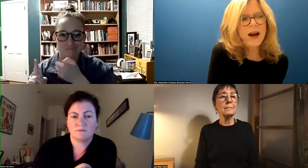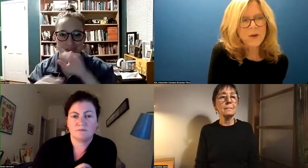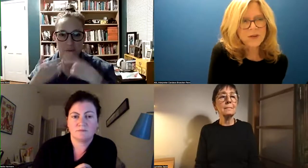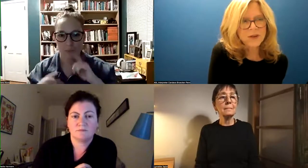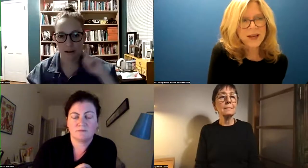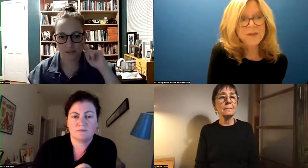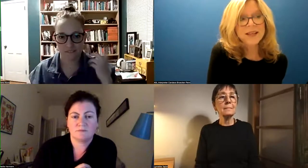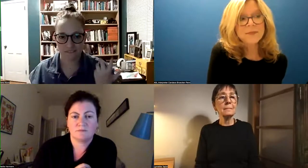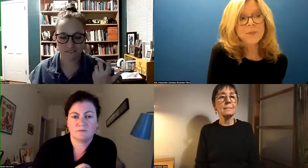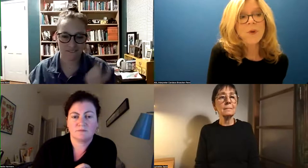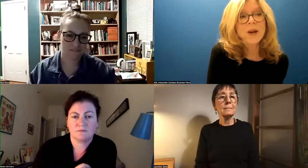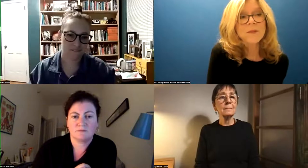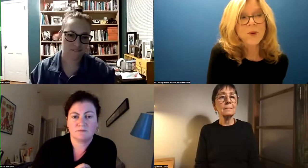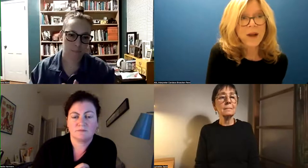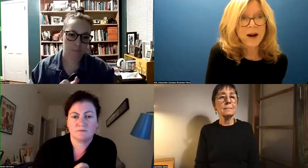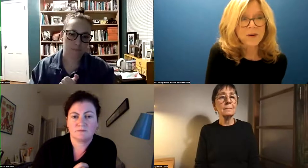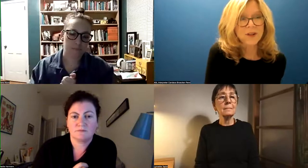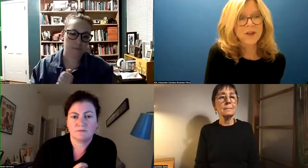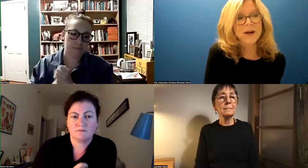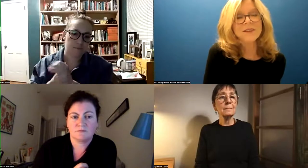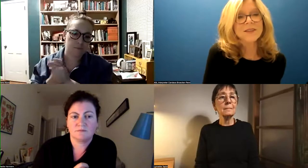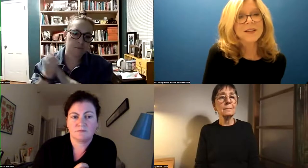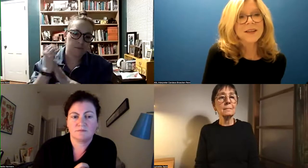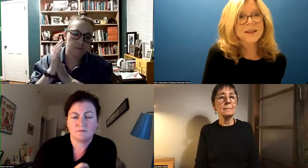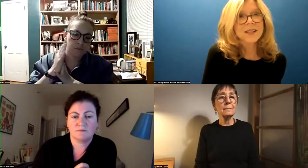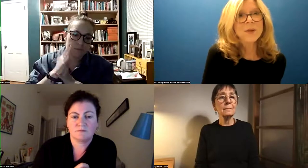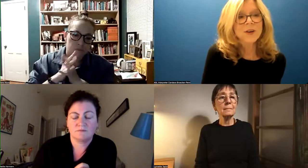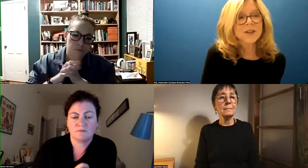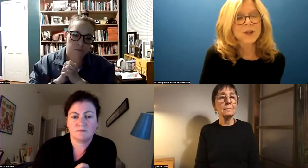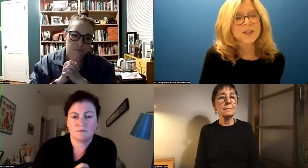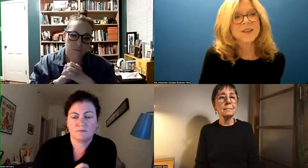more powerful and makes my point more powerful about